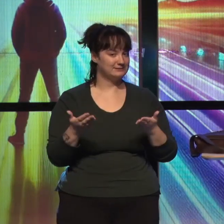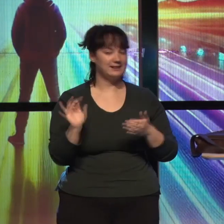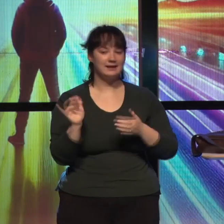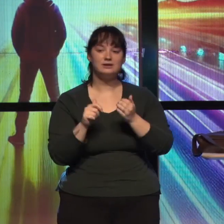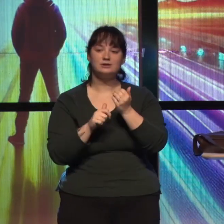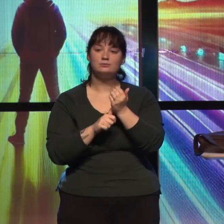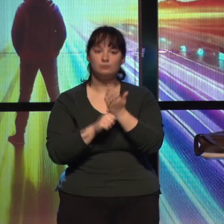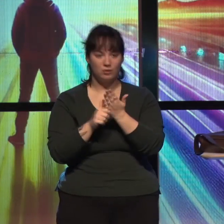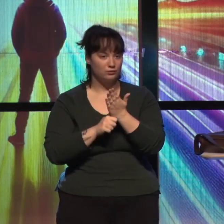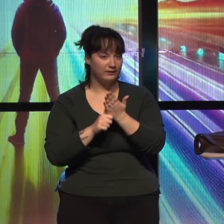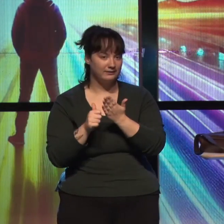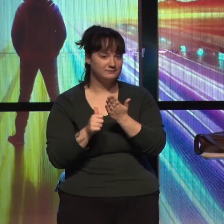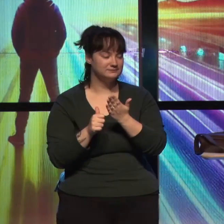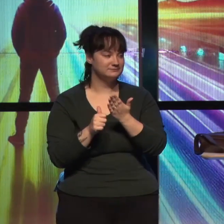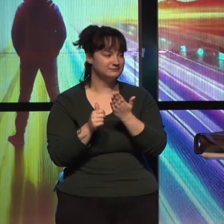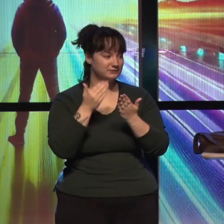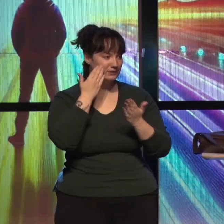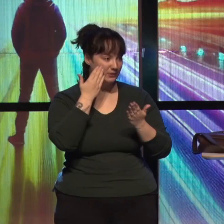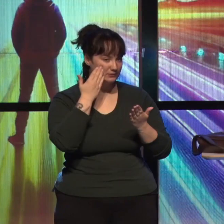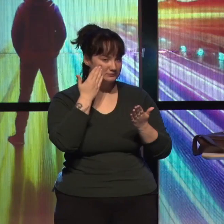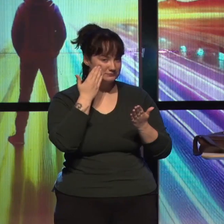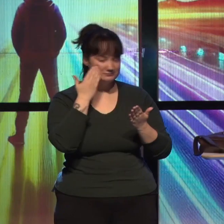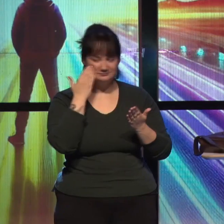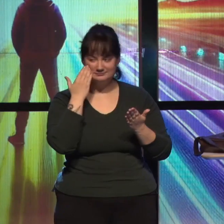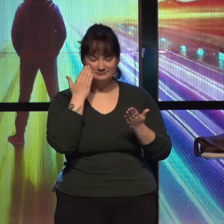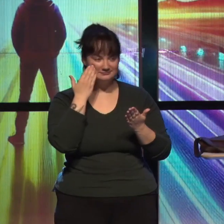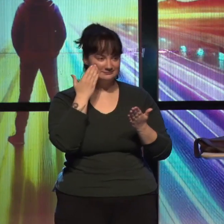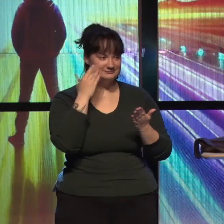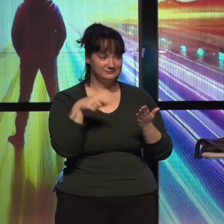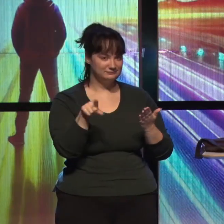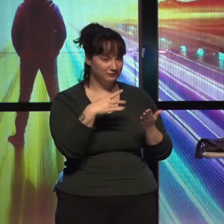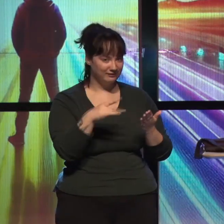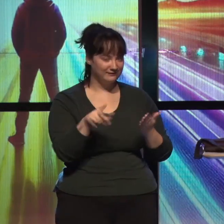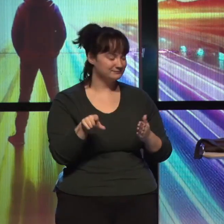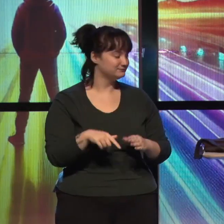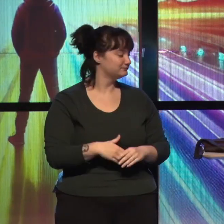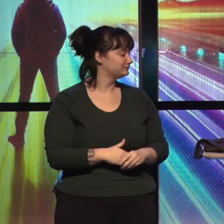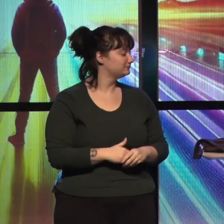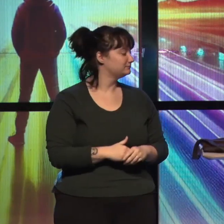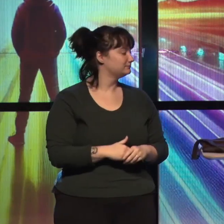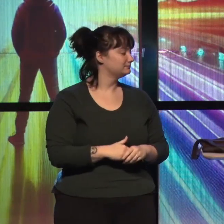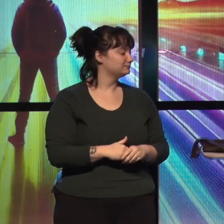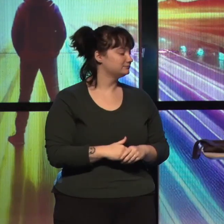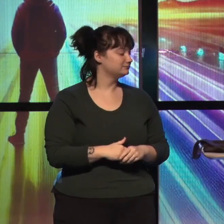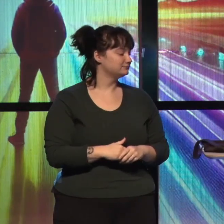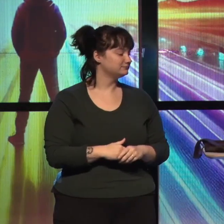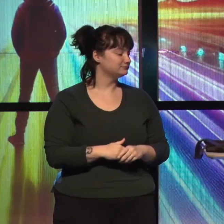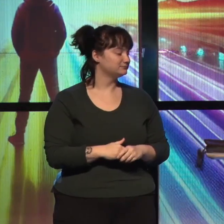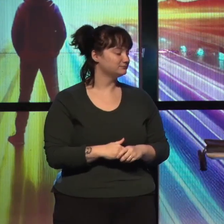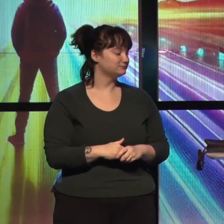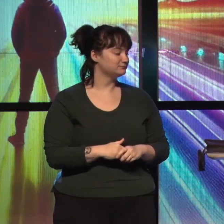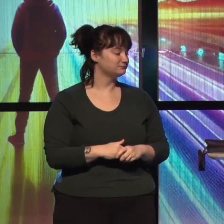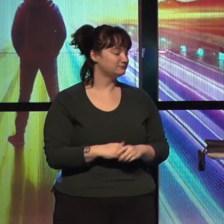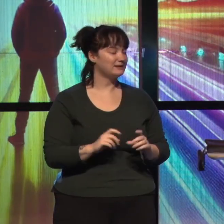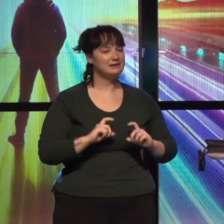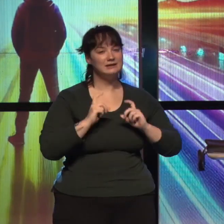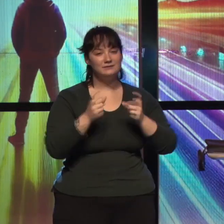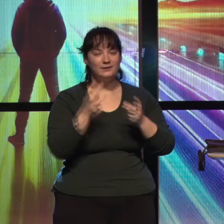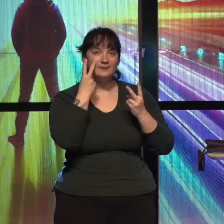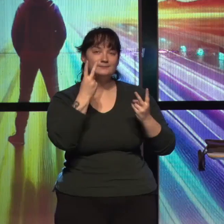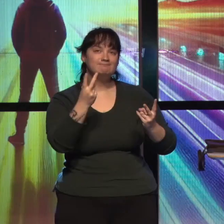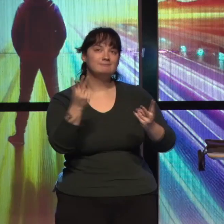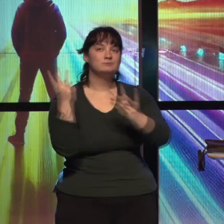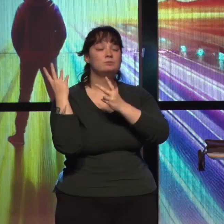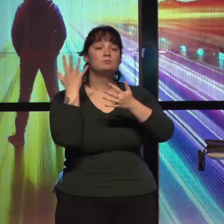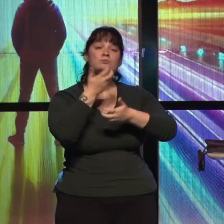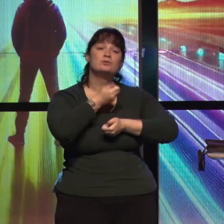Do you all ever do? Do you get suckered into them? Anybody else get suckered into these? I do, because they like give you kind of this like memory, and they're beautiful,